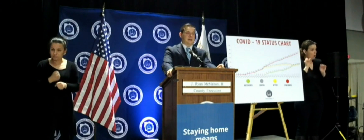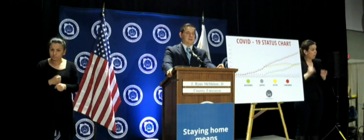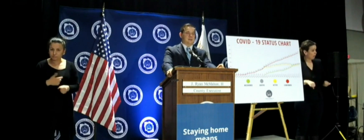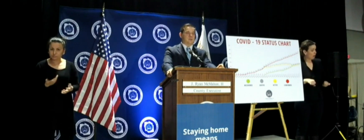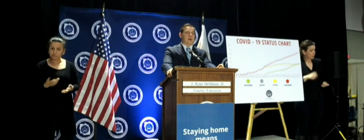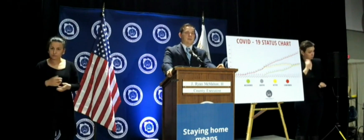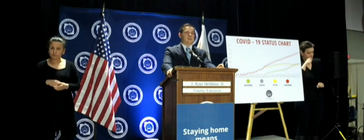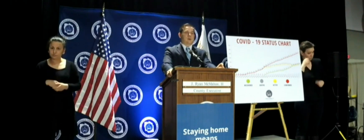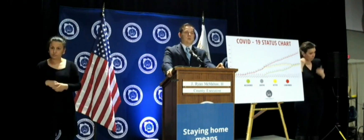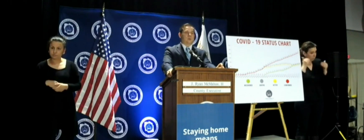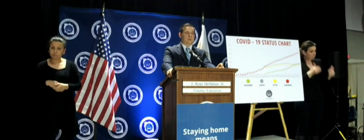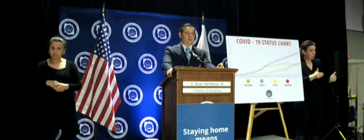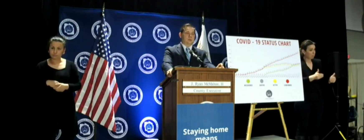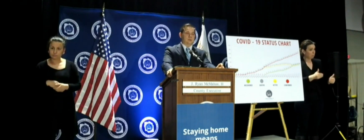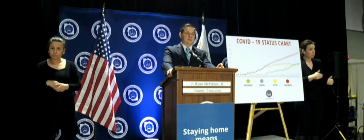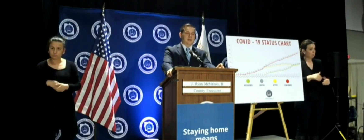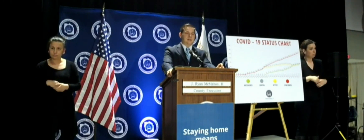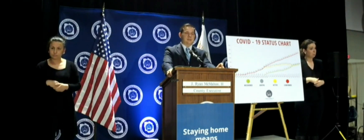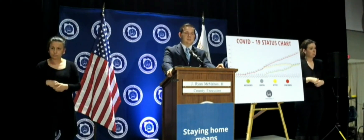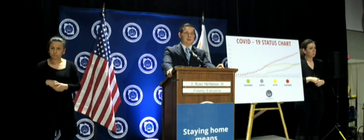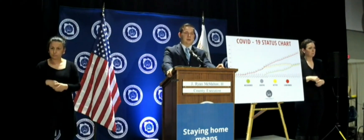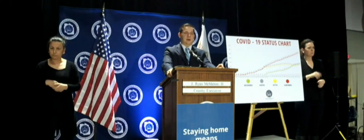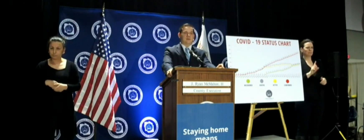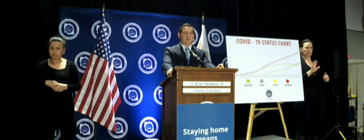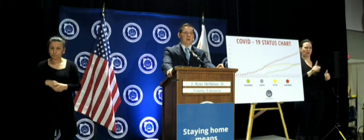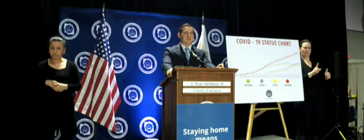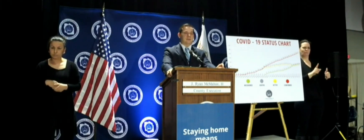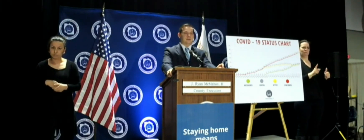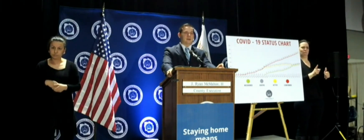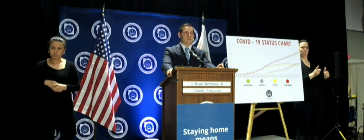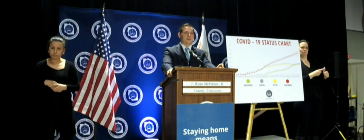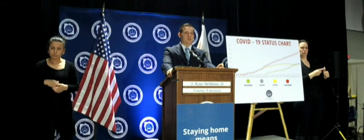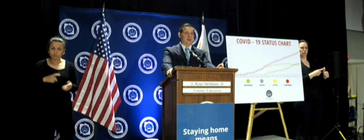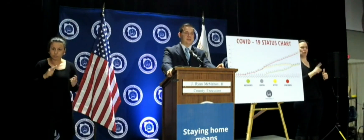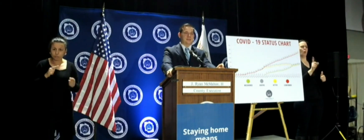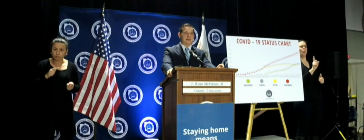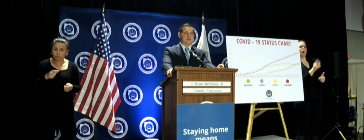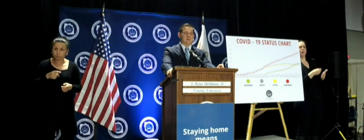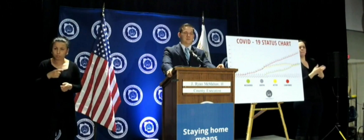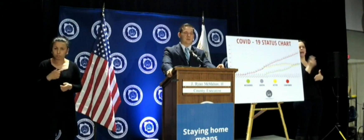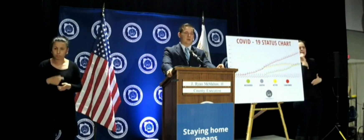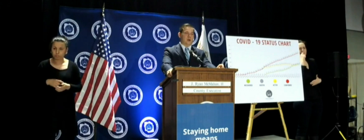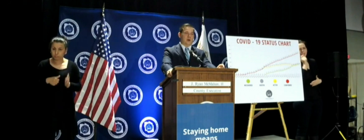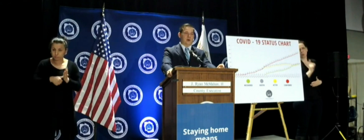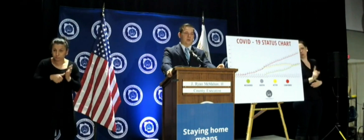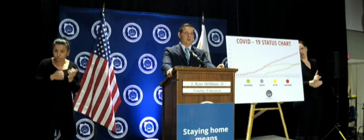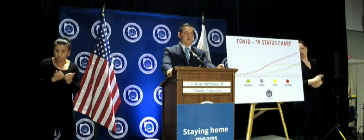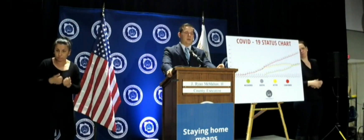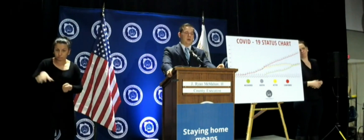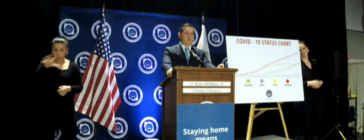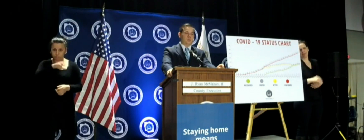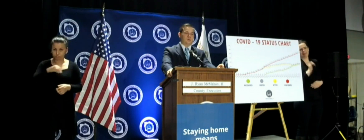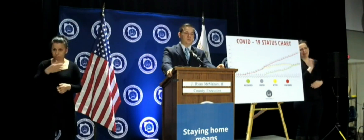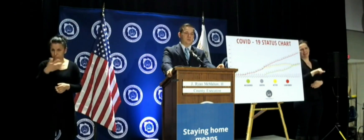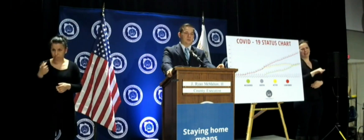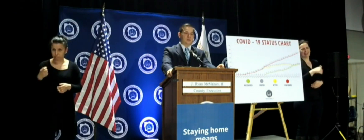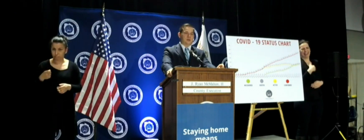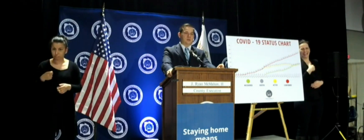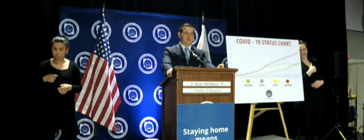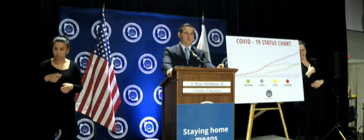going to get the tests, right? So the tests, having a private sector company try to get tests is very hard.